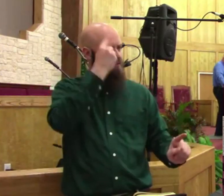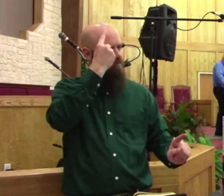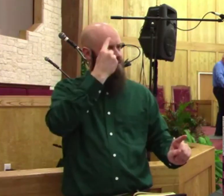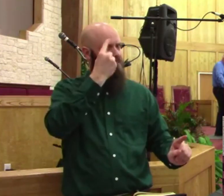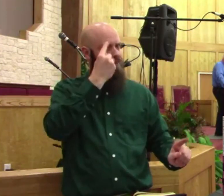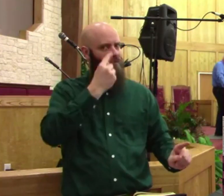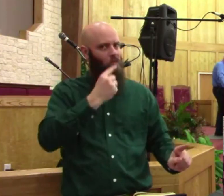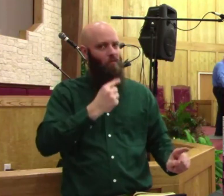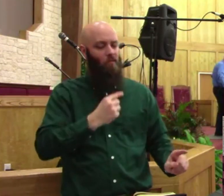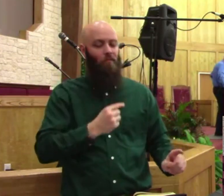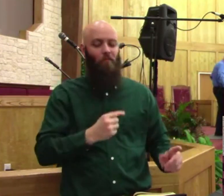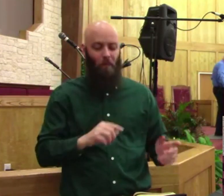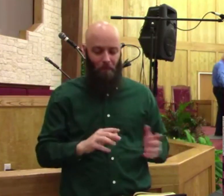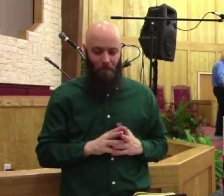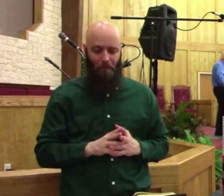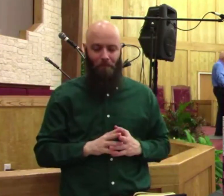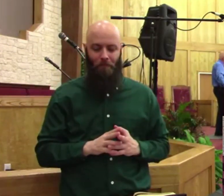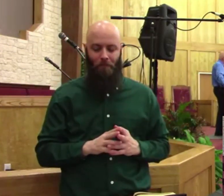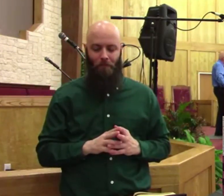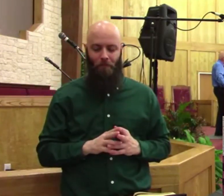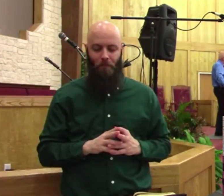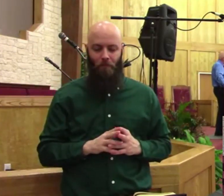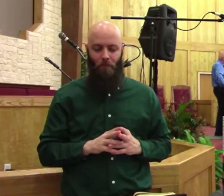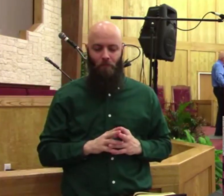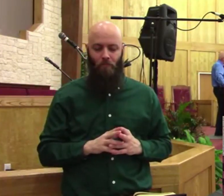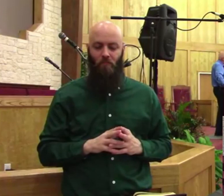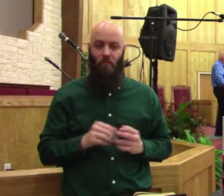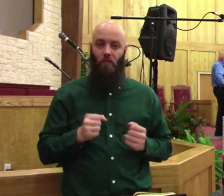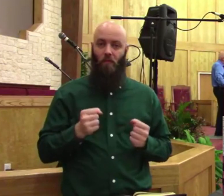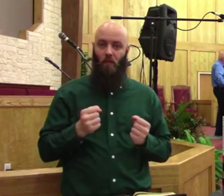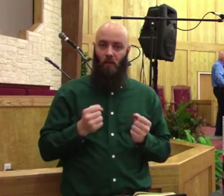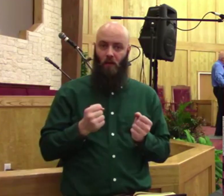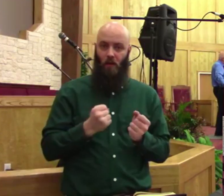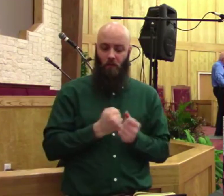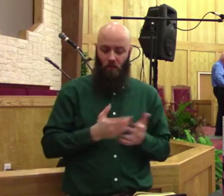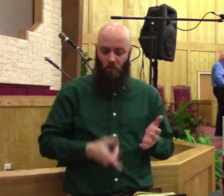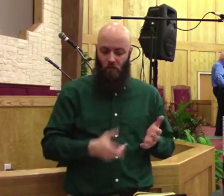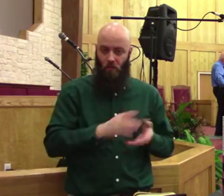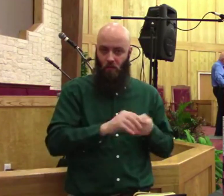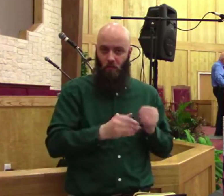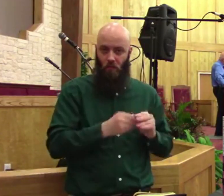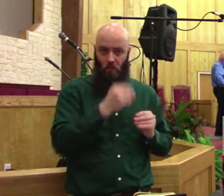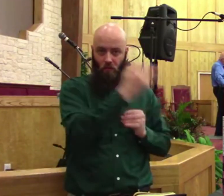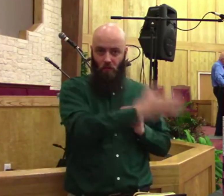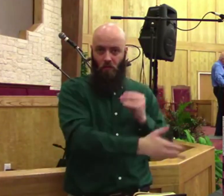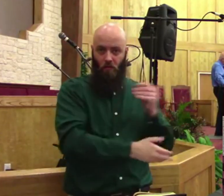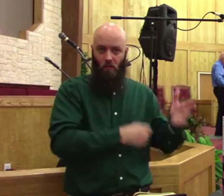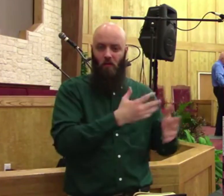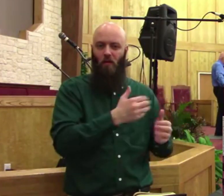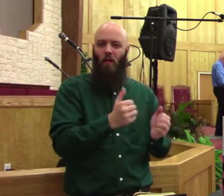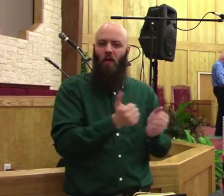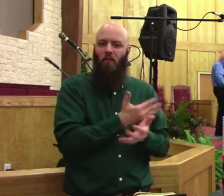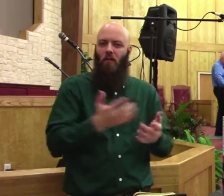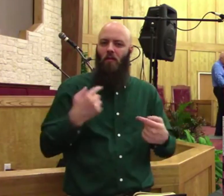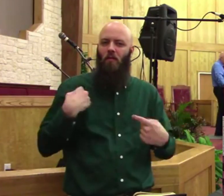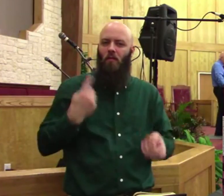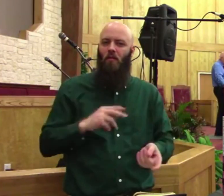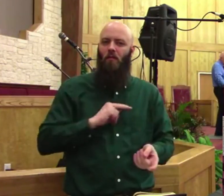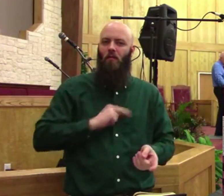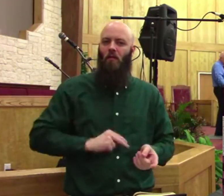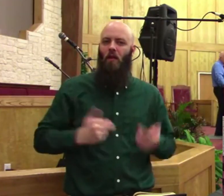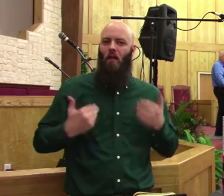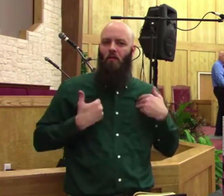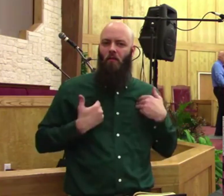Yeah, and as he goes through the story, everything he says, as he tells the story, everything Nebuchadnezzar had, he ruled the